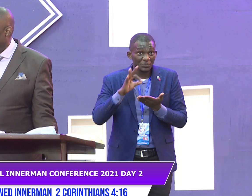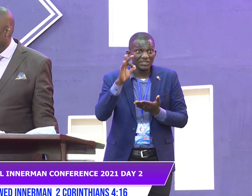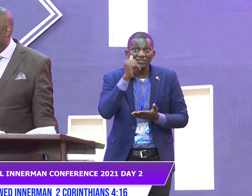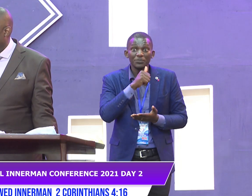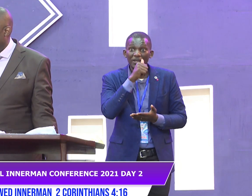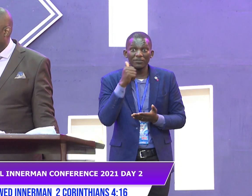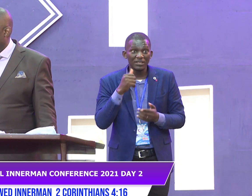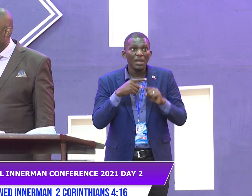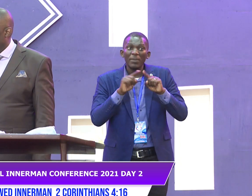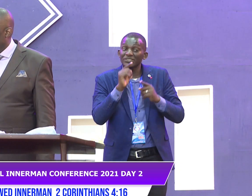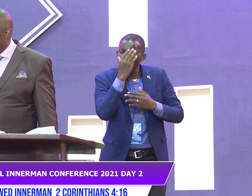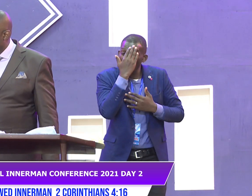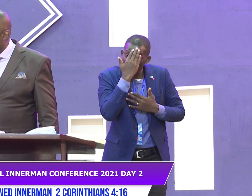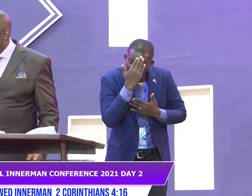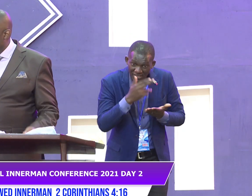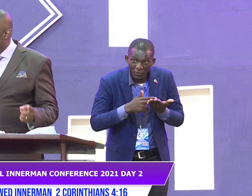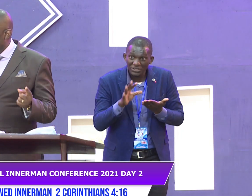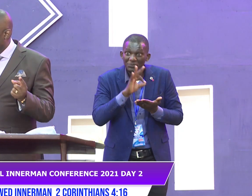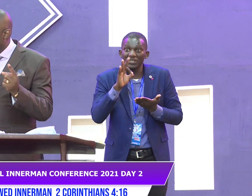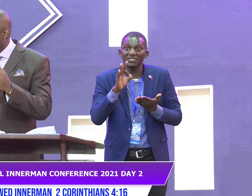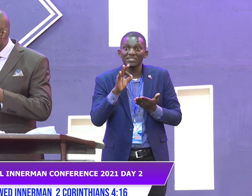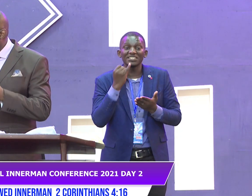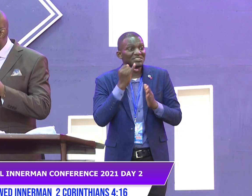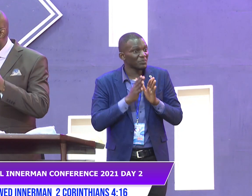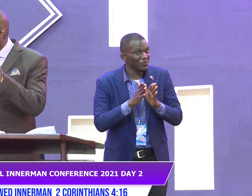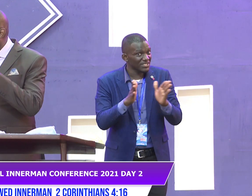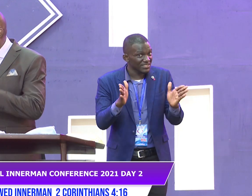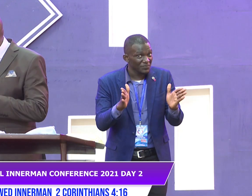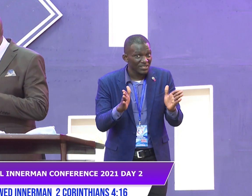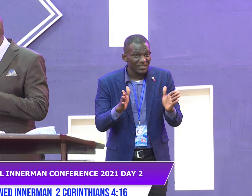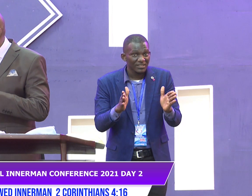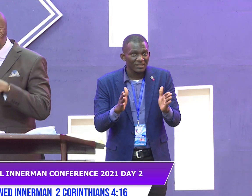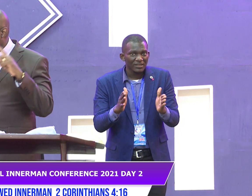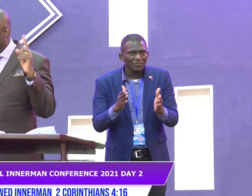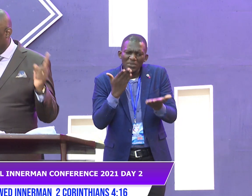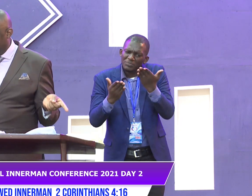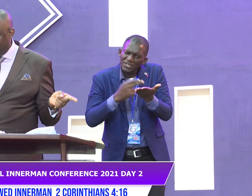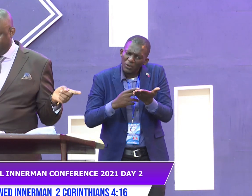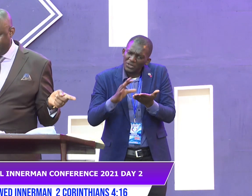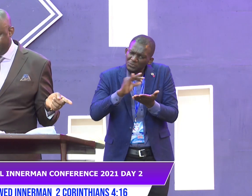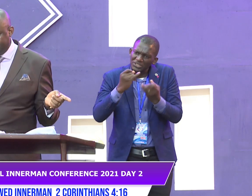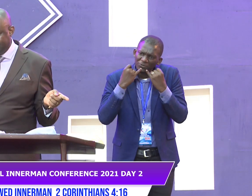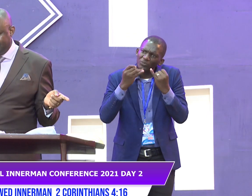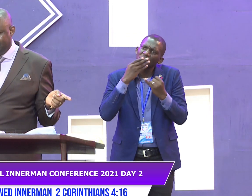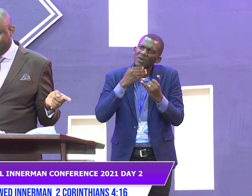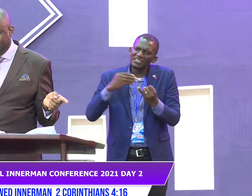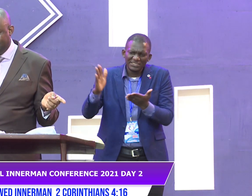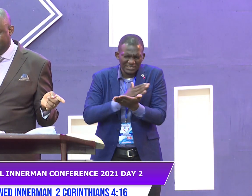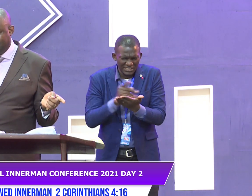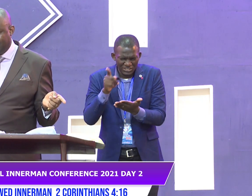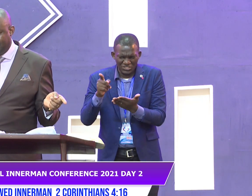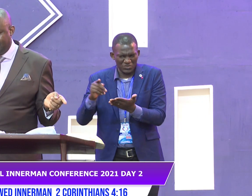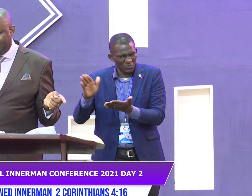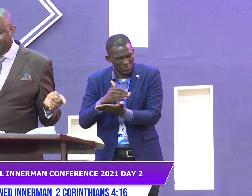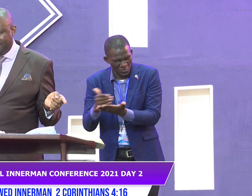but again obeying is public. Omoyo yali amgamba imberu imba lulala ye na imba mlulala. Perhaps the Holy